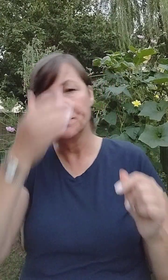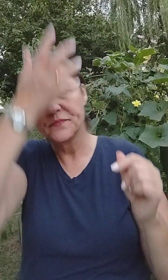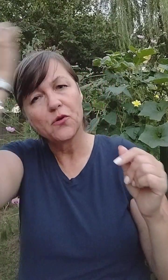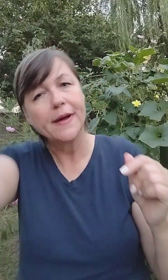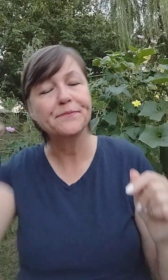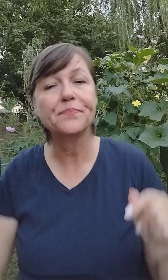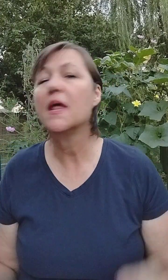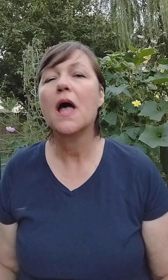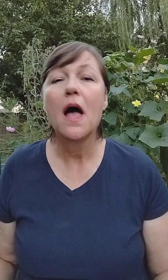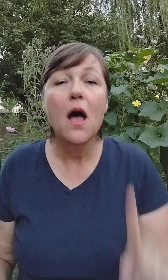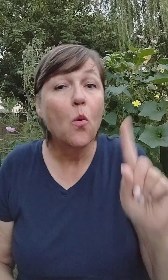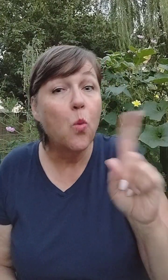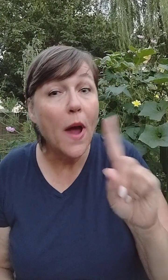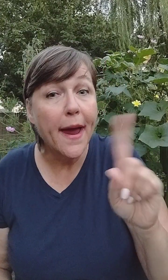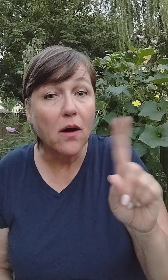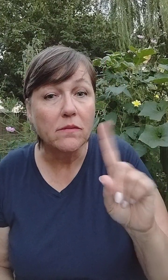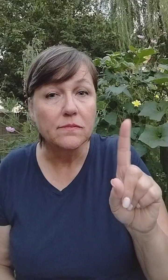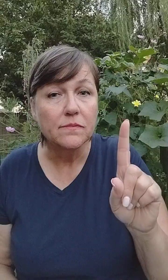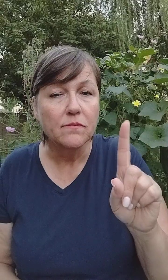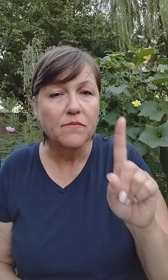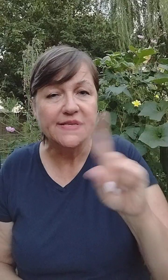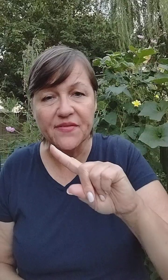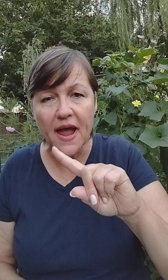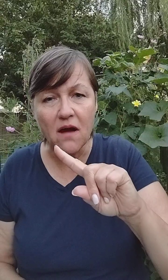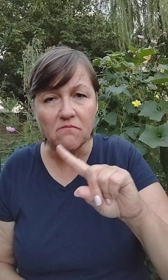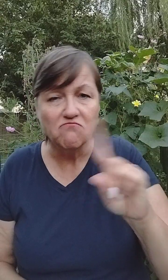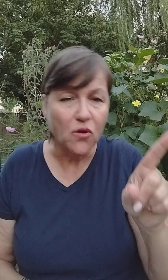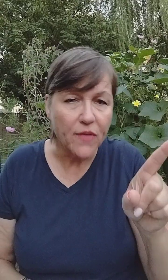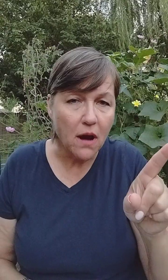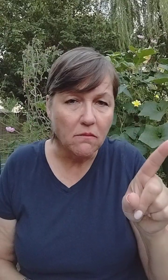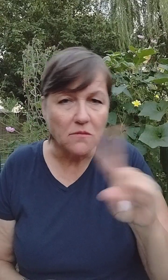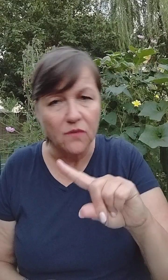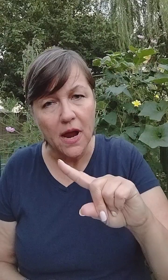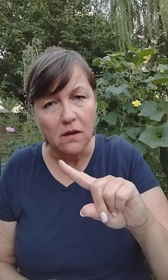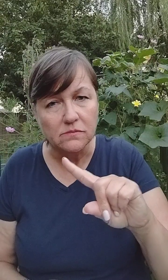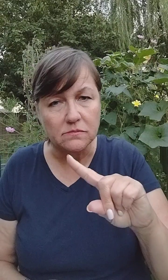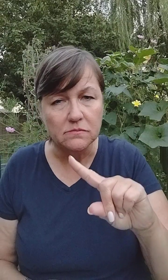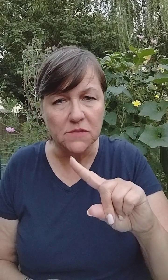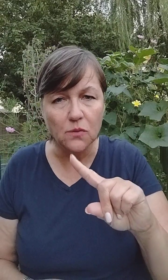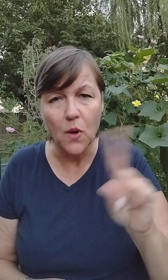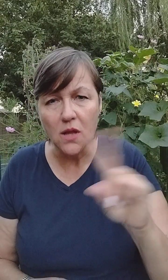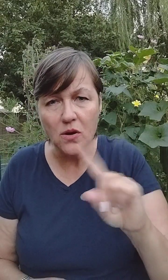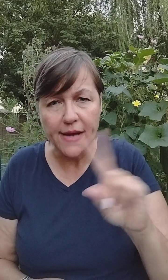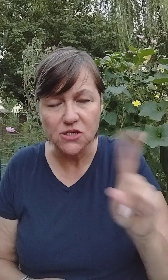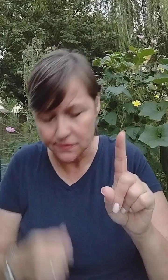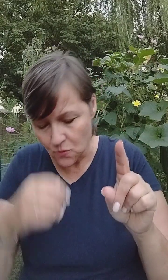Great. Where? Is it there, or there, or there? What location? Where?